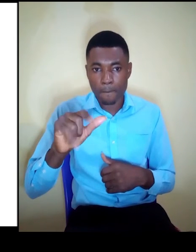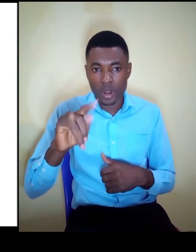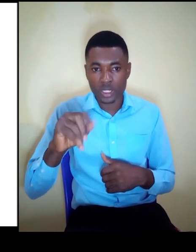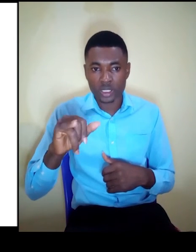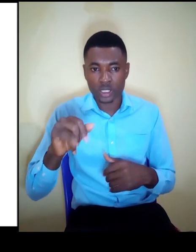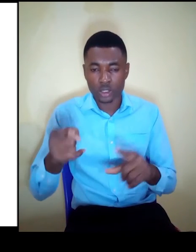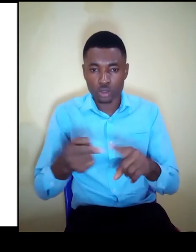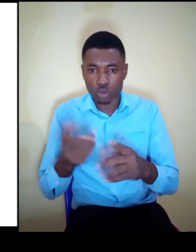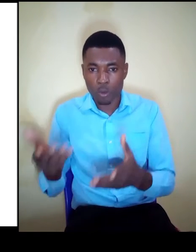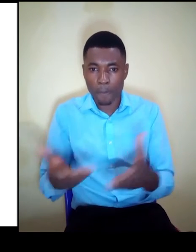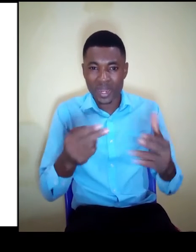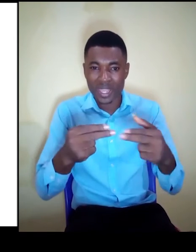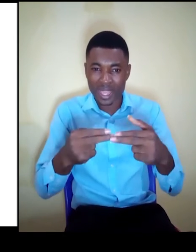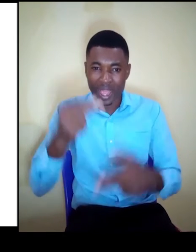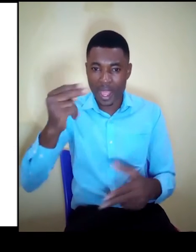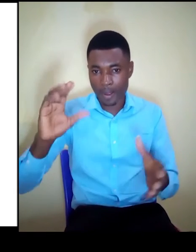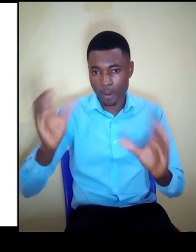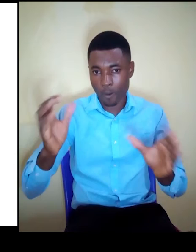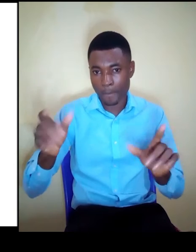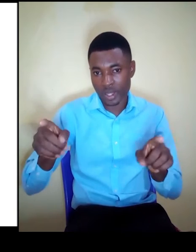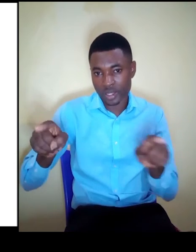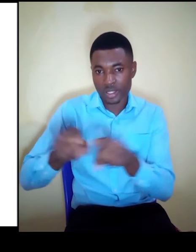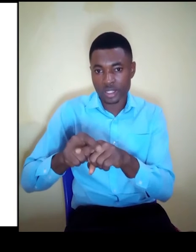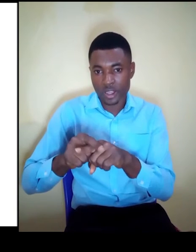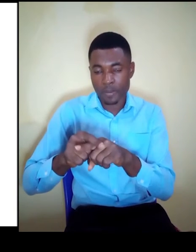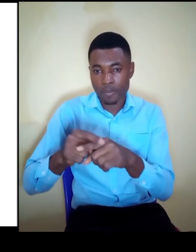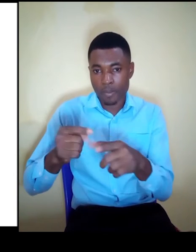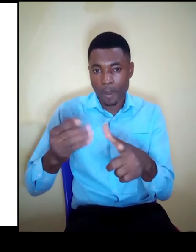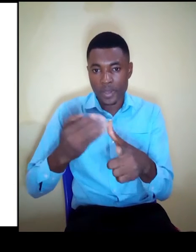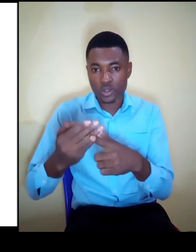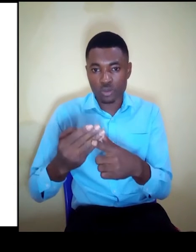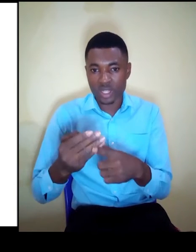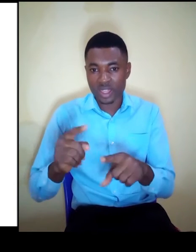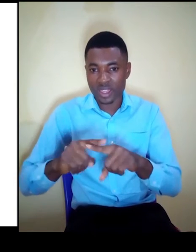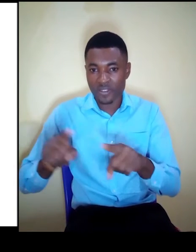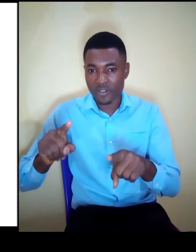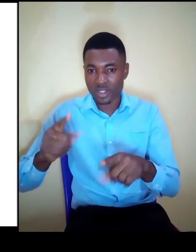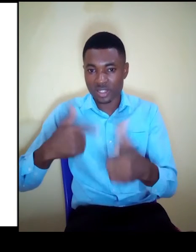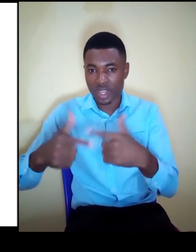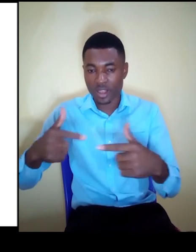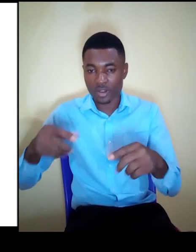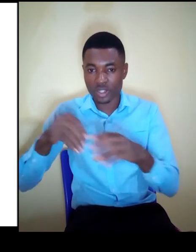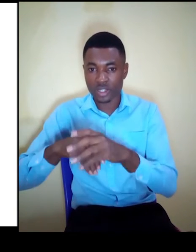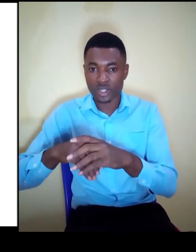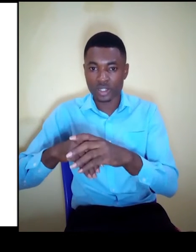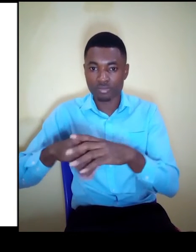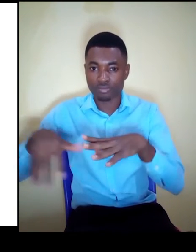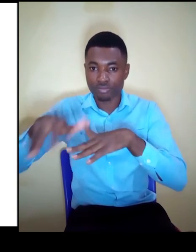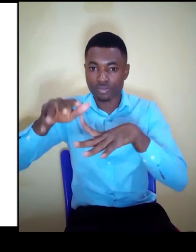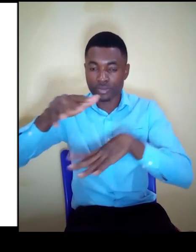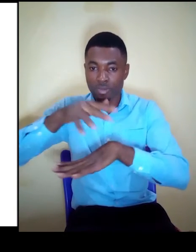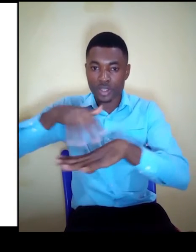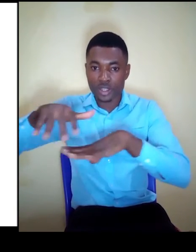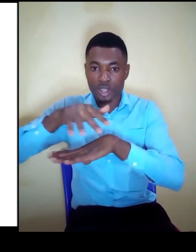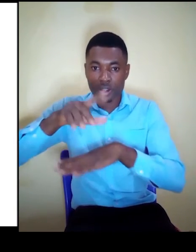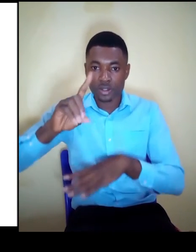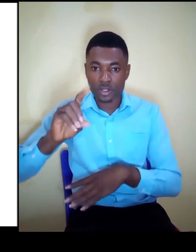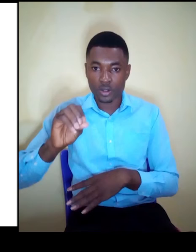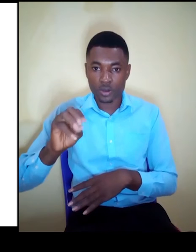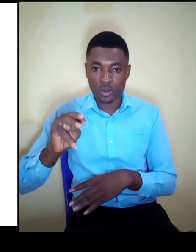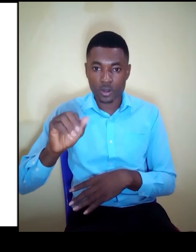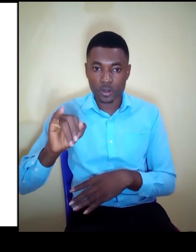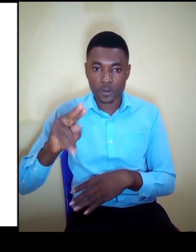of similarity between different sign languages in the spatial domain. For example, the system of classifier predicate, that